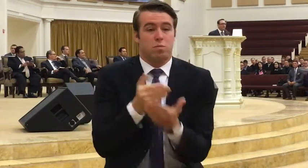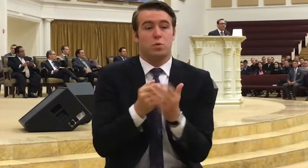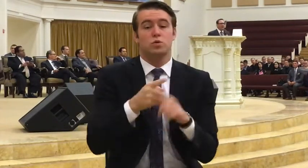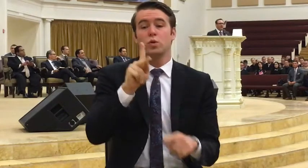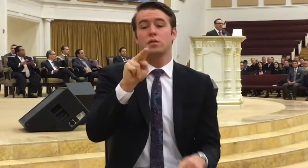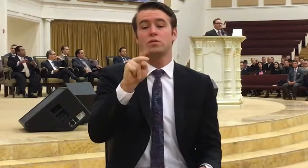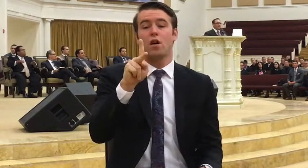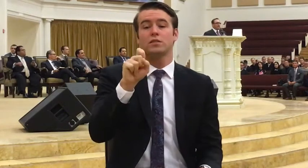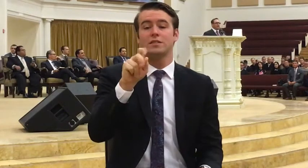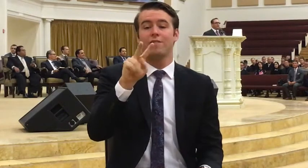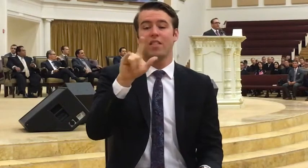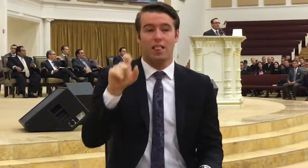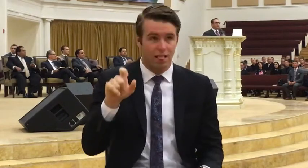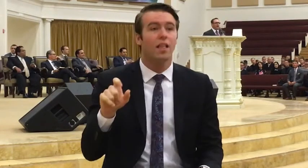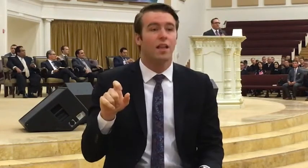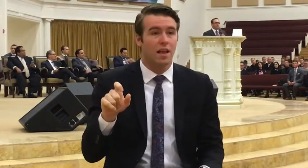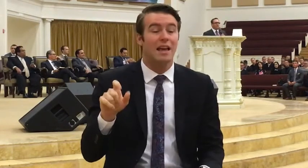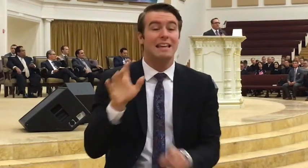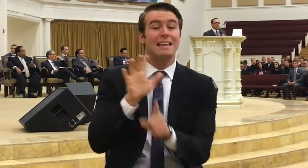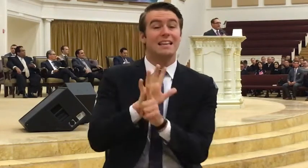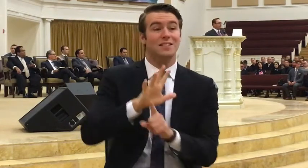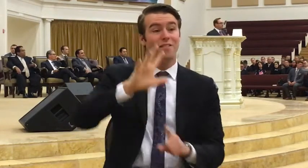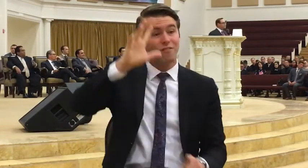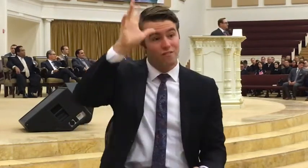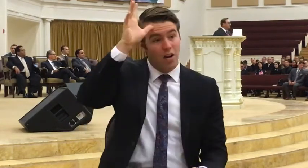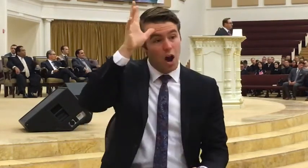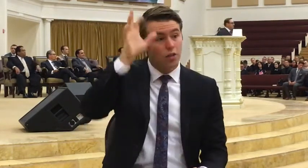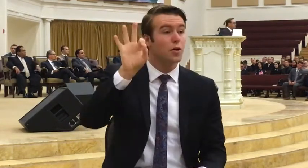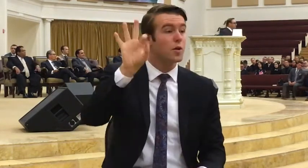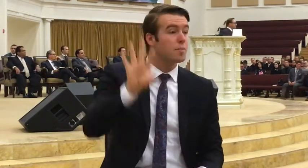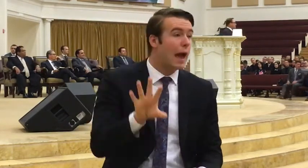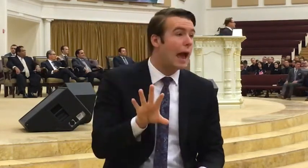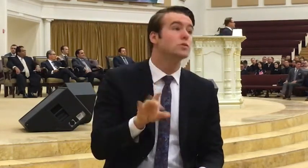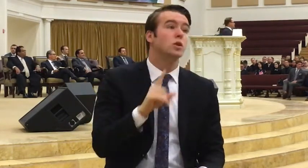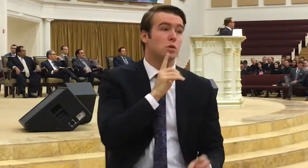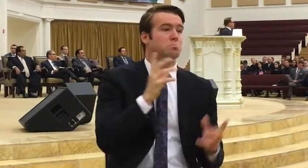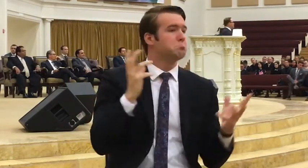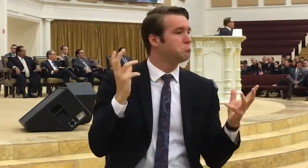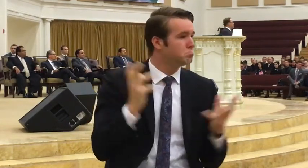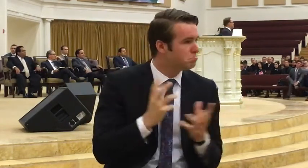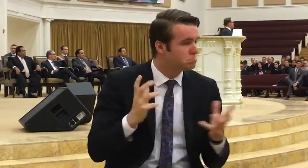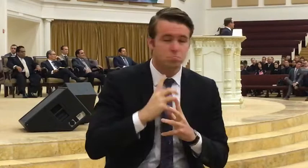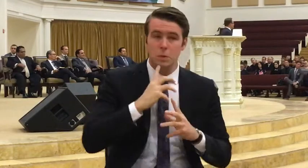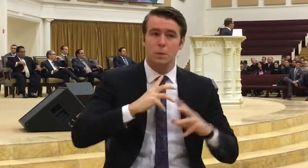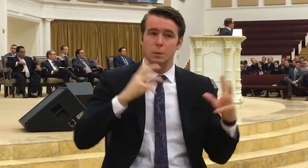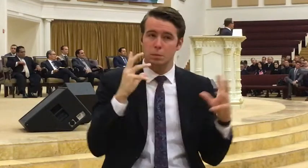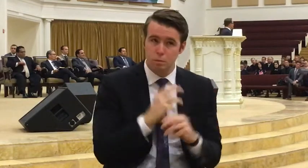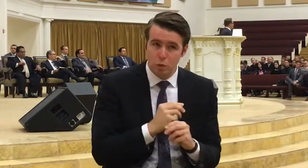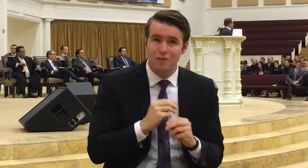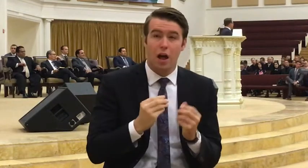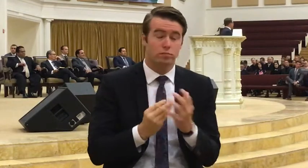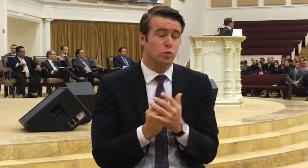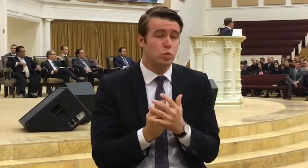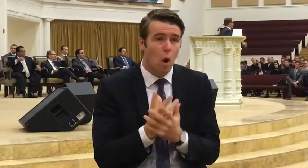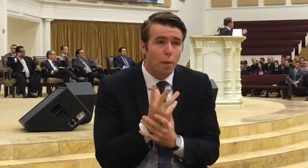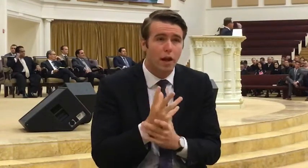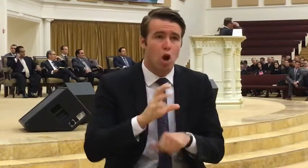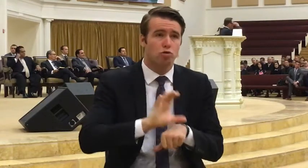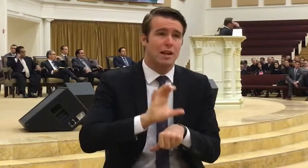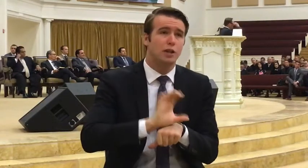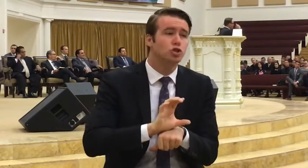Knoxville. And his father pastors a great and beautiful and growing